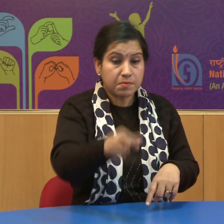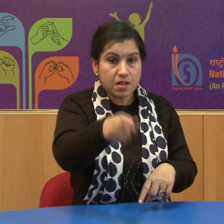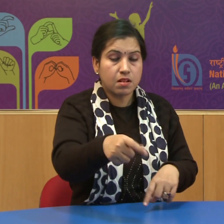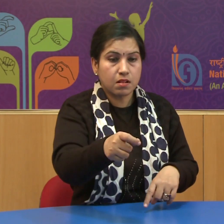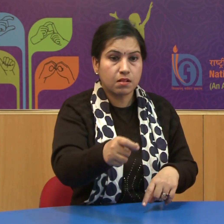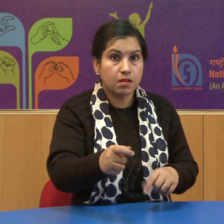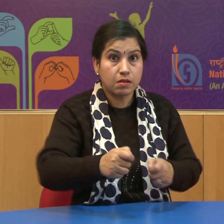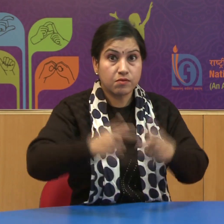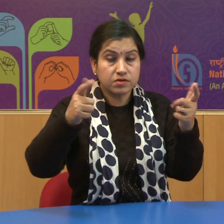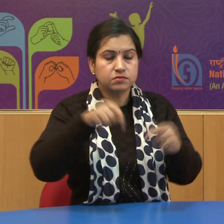moneylenders.